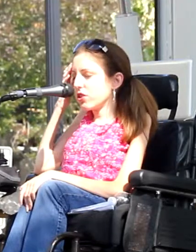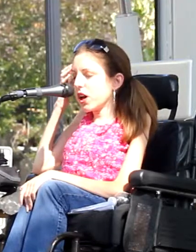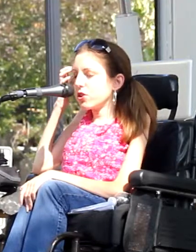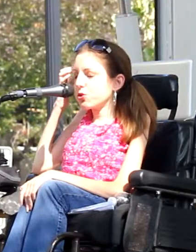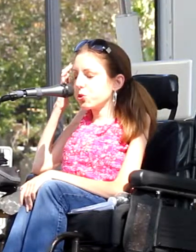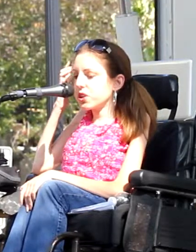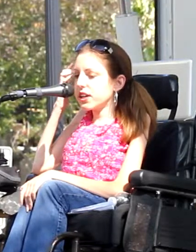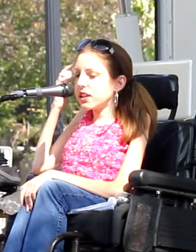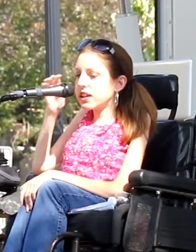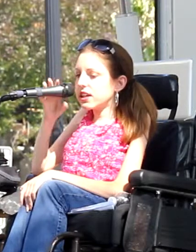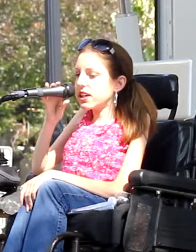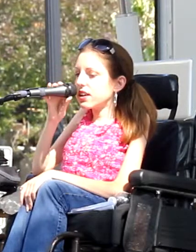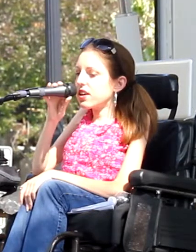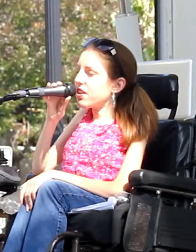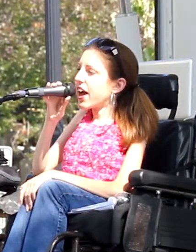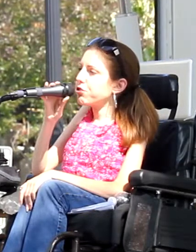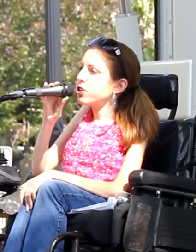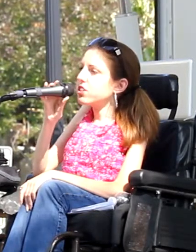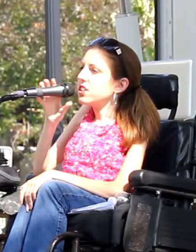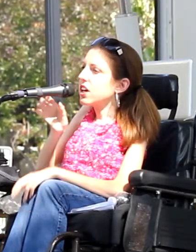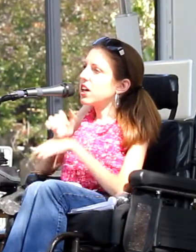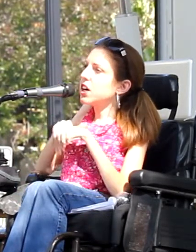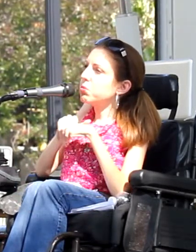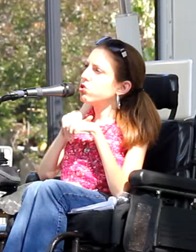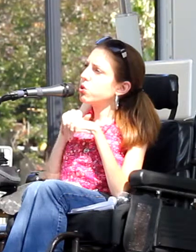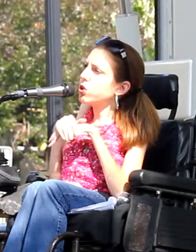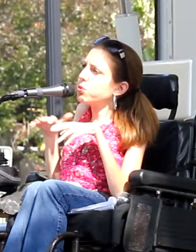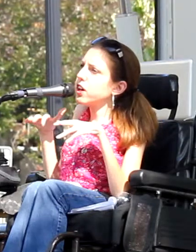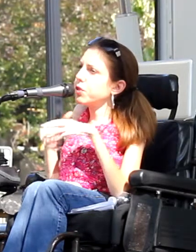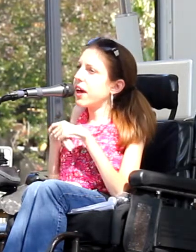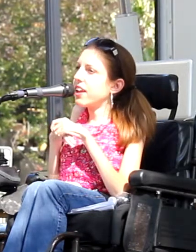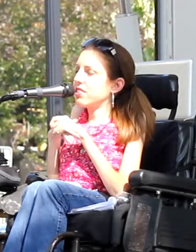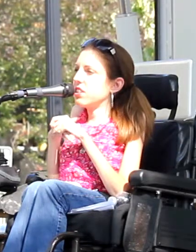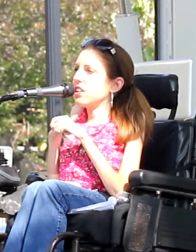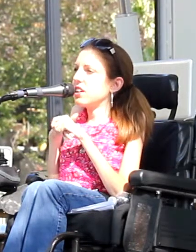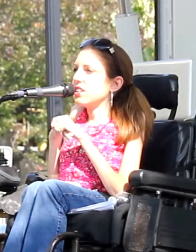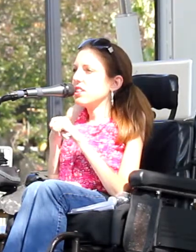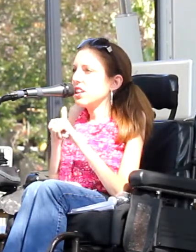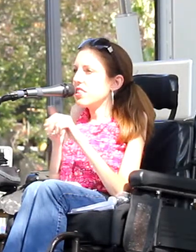I went to school in Nashville. So you know, right off the bat,